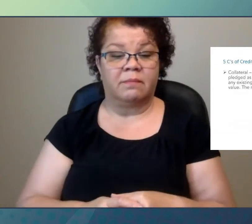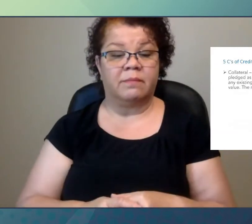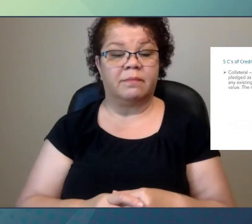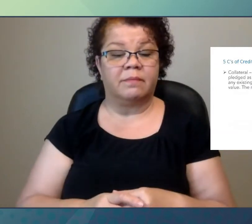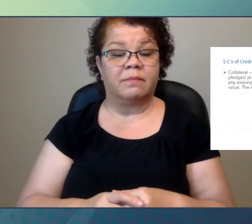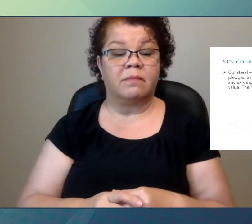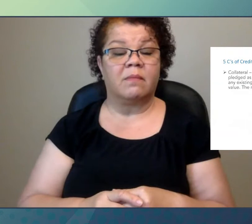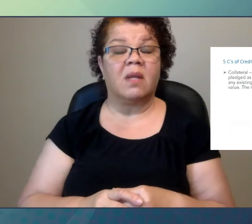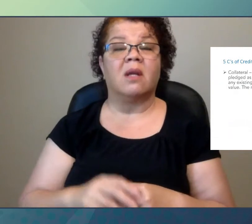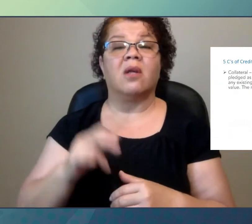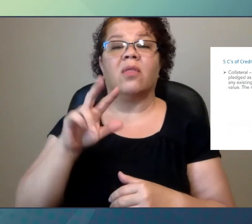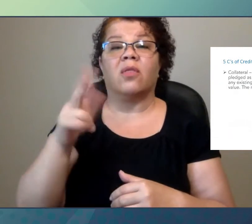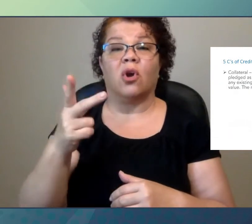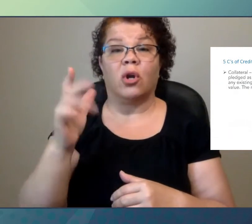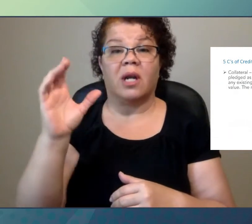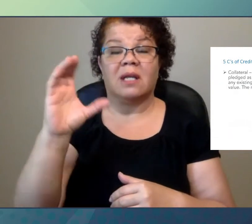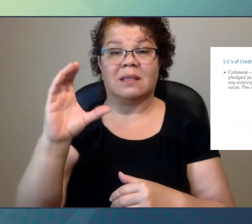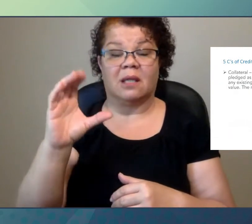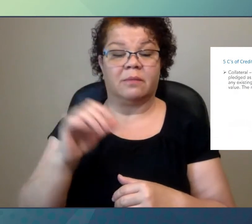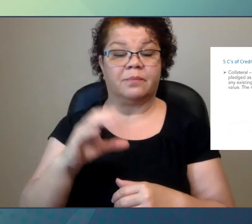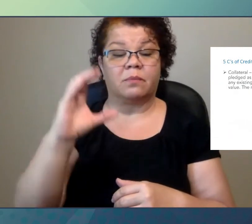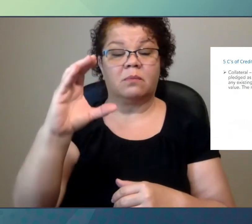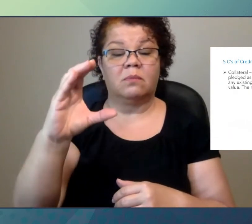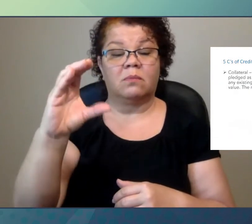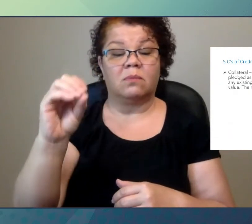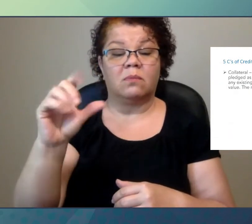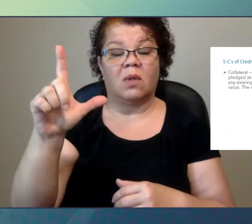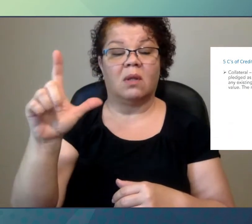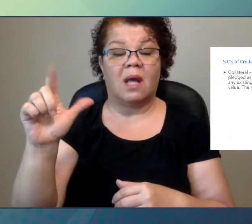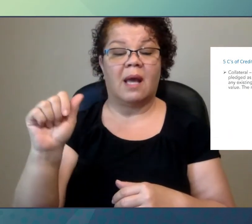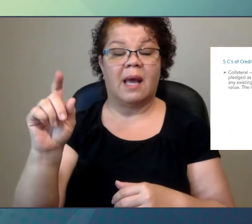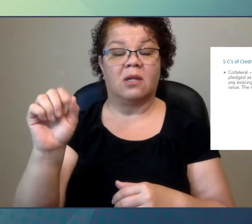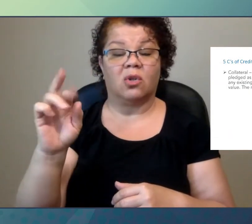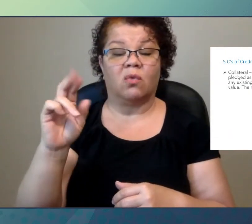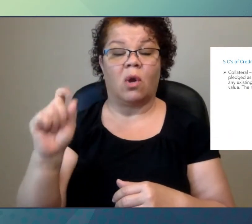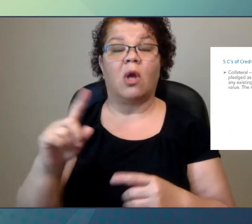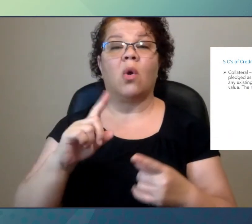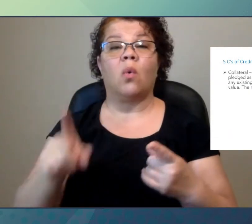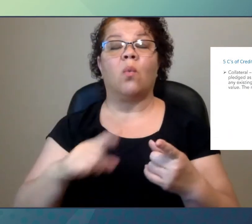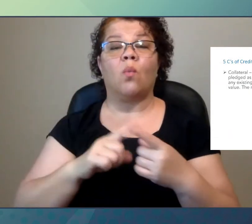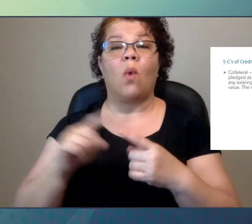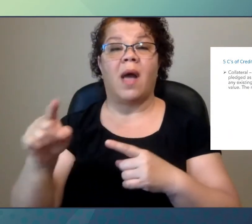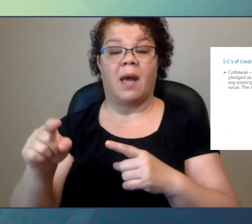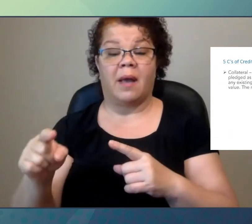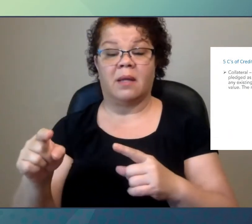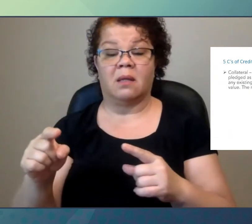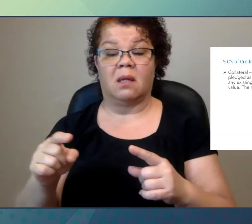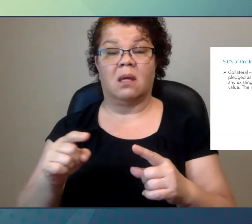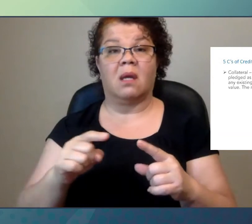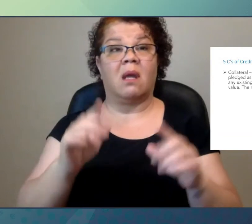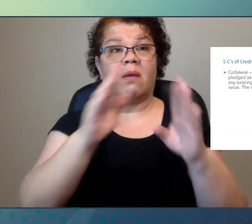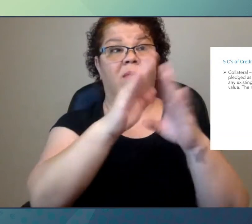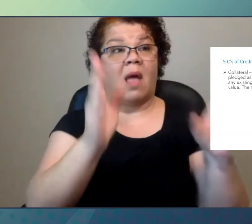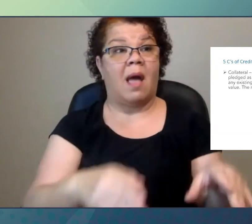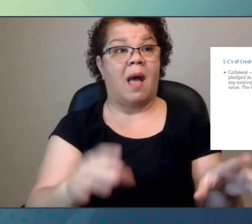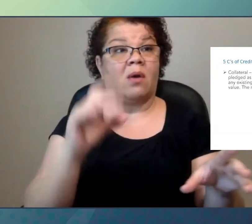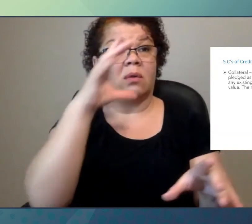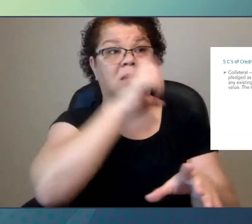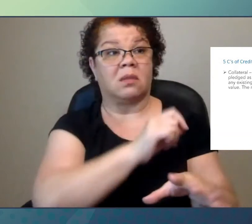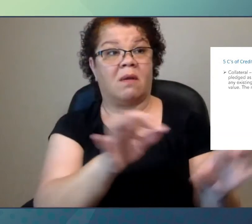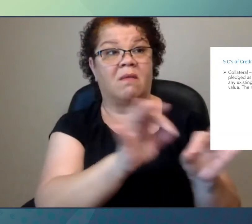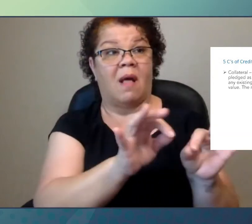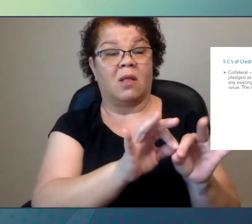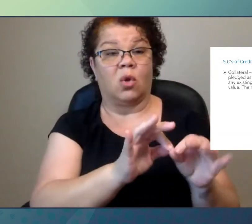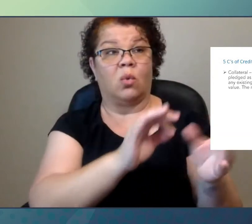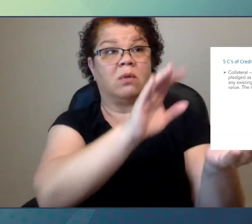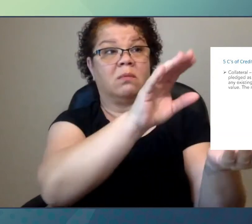other C of credit is collateral. So once the appraisal is received, we're going to review the appraisals to ensure that there's really no